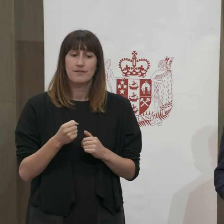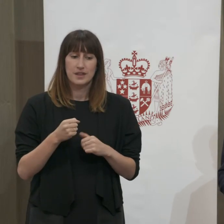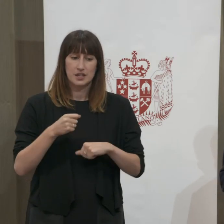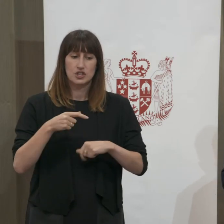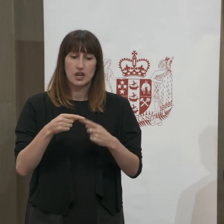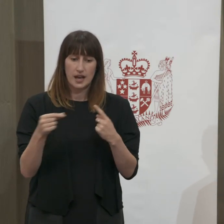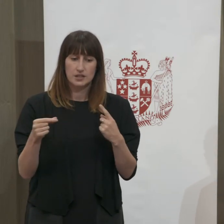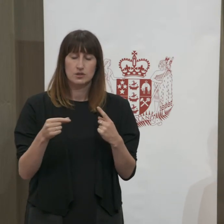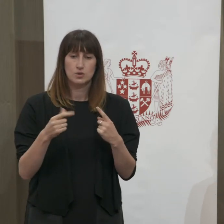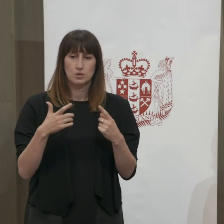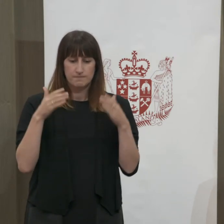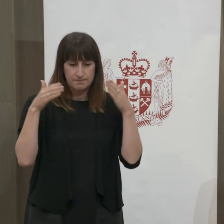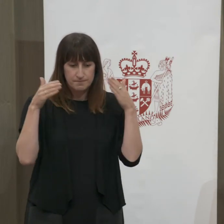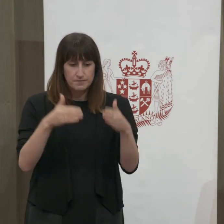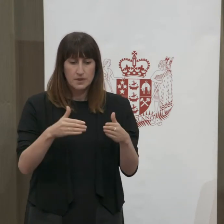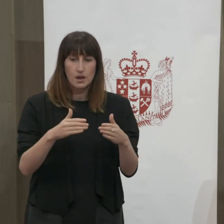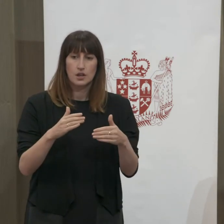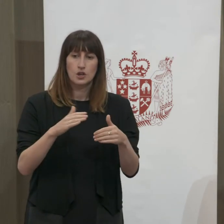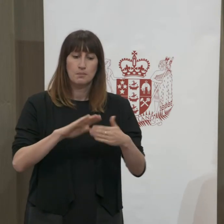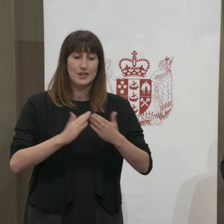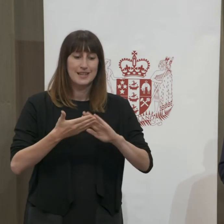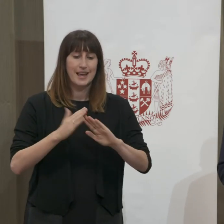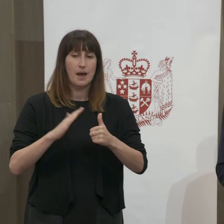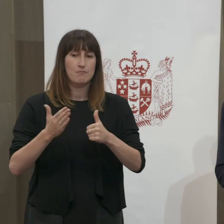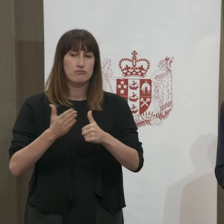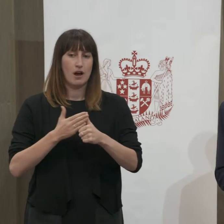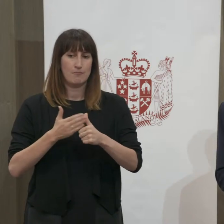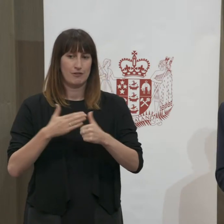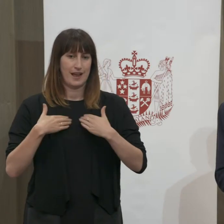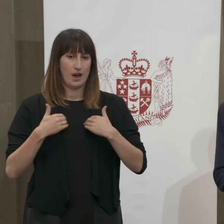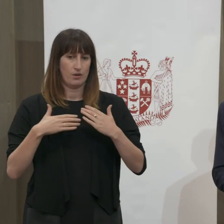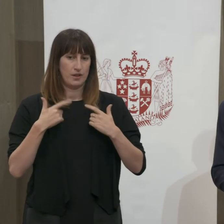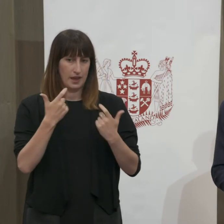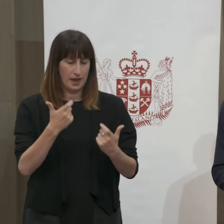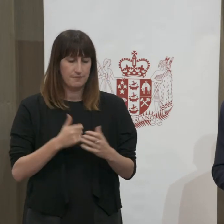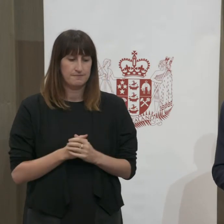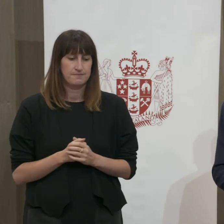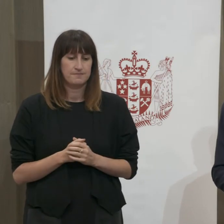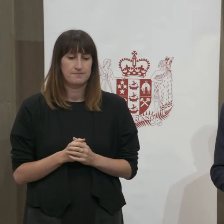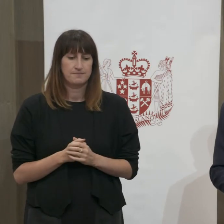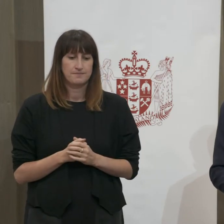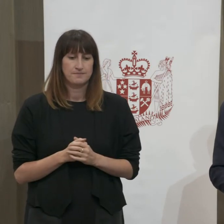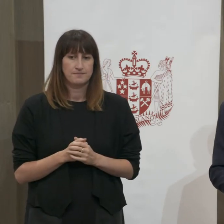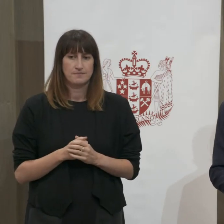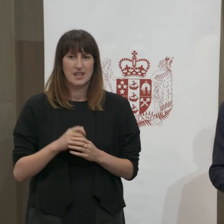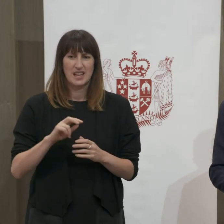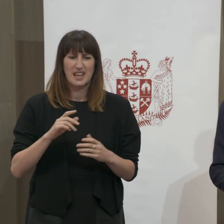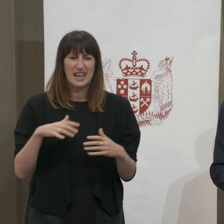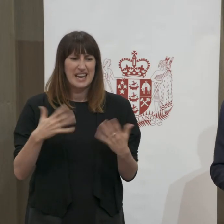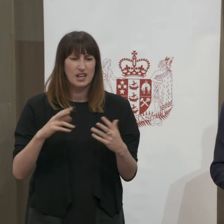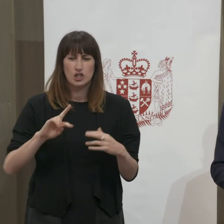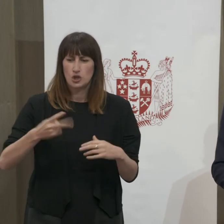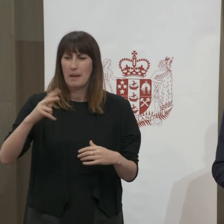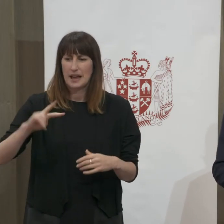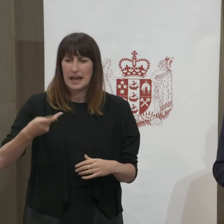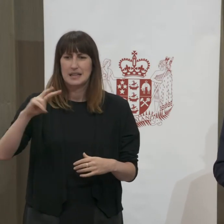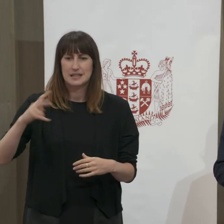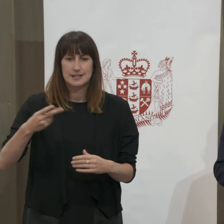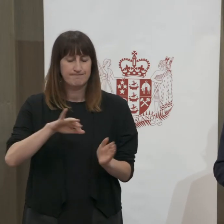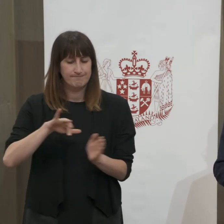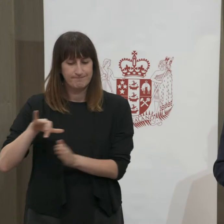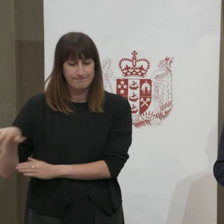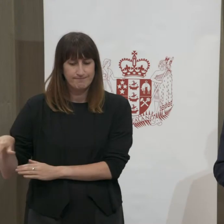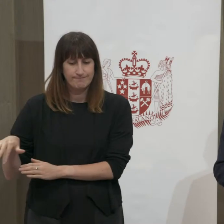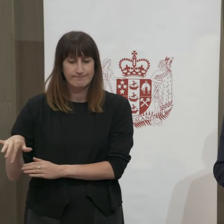on primary and community healthcare. We will have the chance to do away with duplication and unnecessary